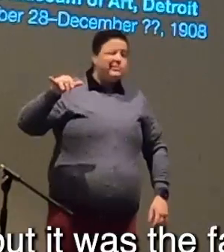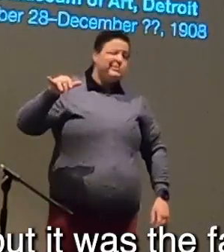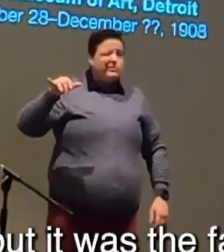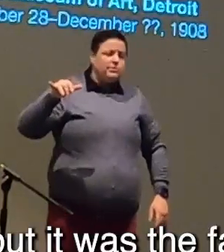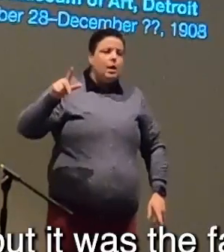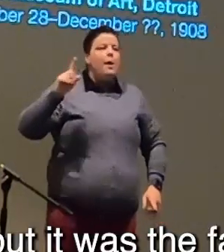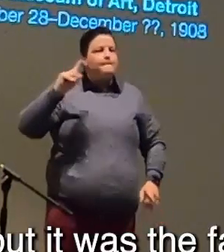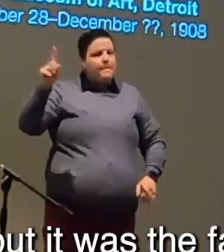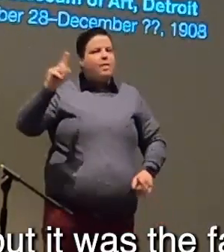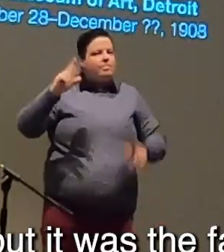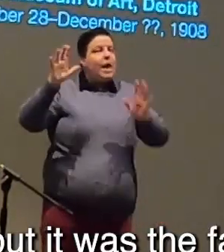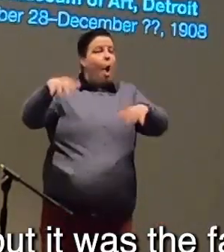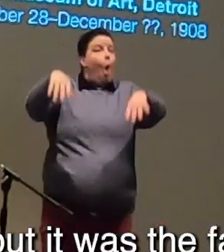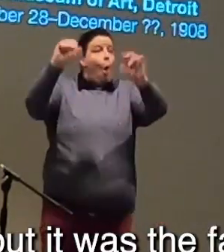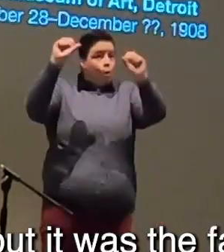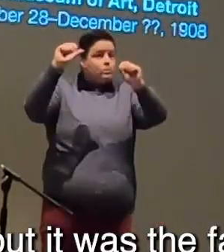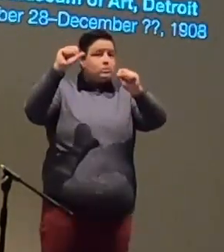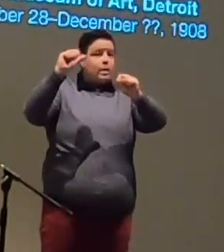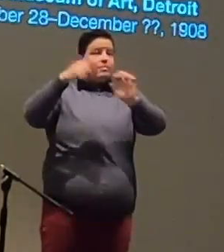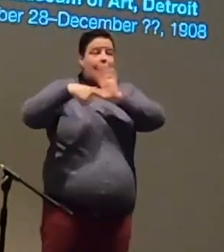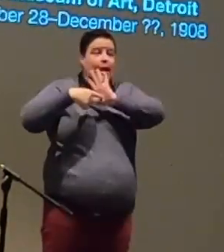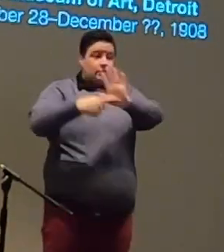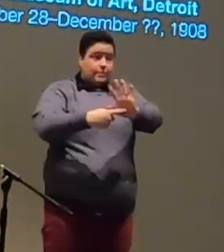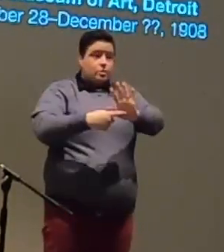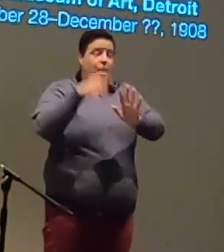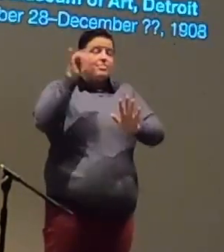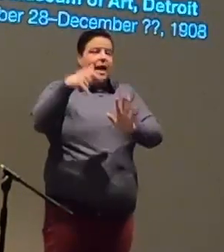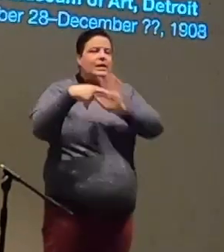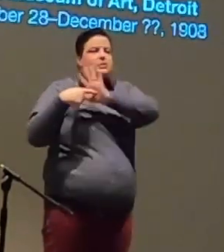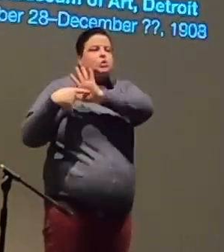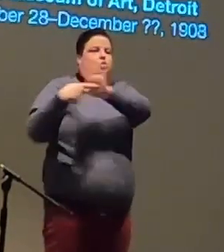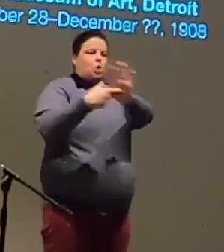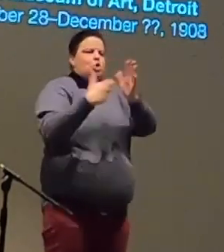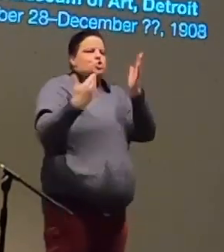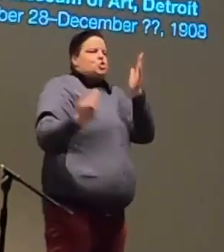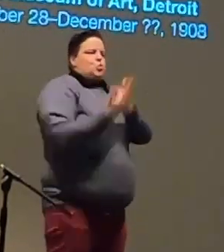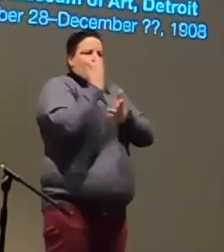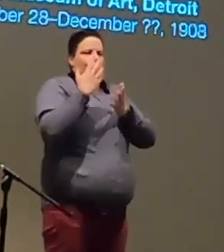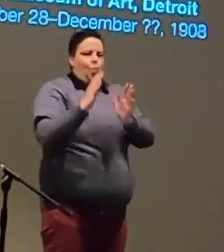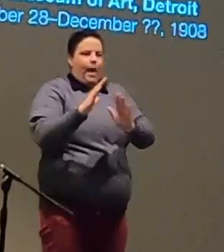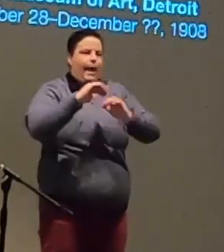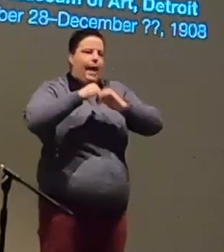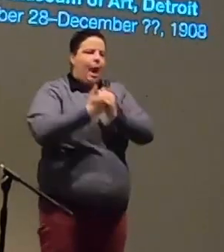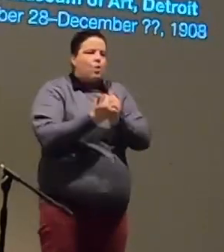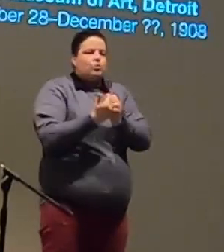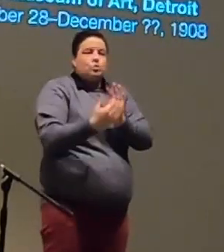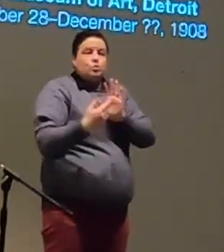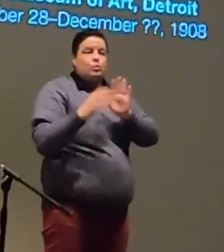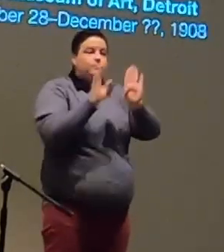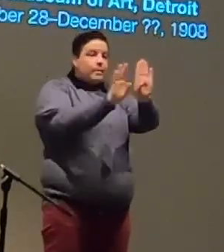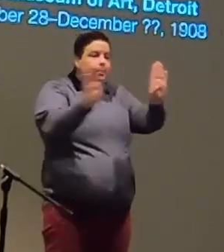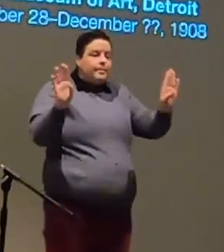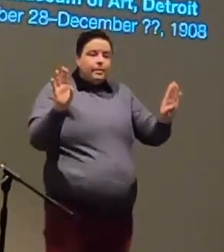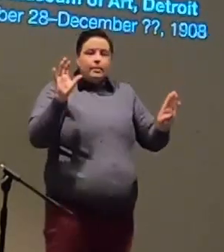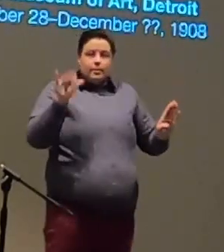fact that they held this exhibition and presented this new way of exhibiting an